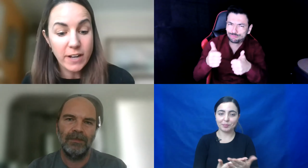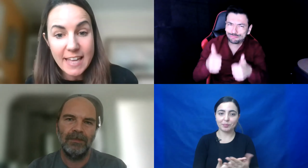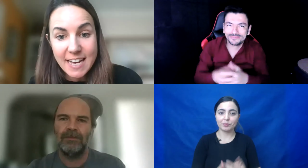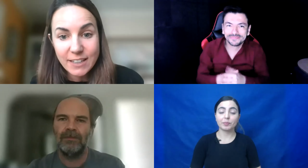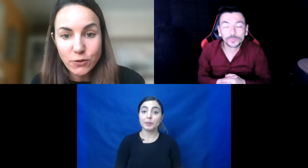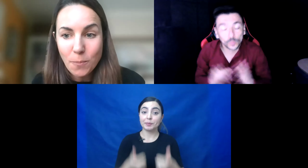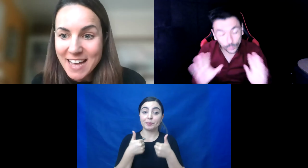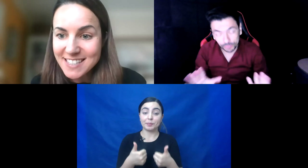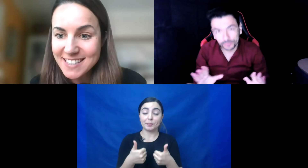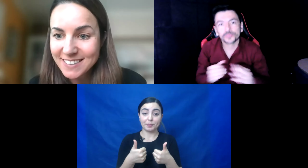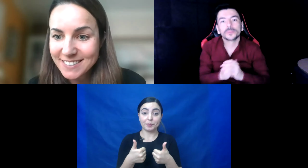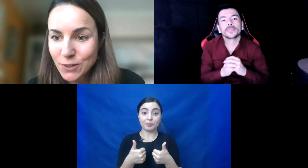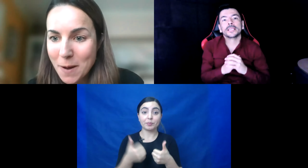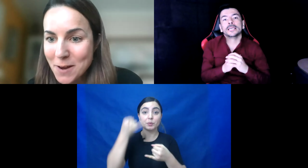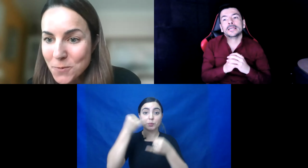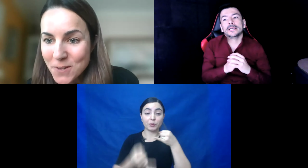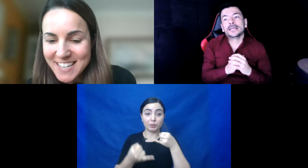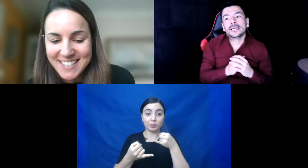So,